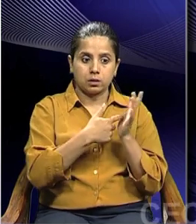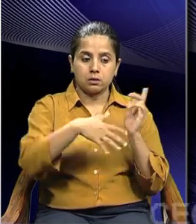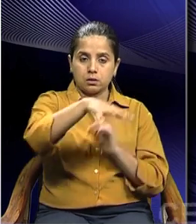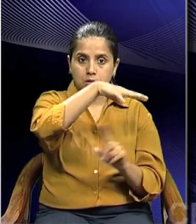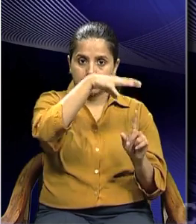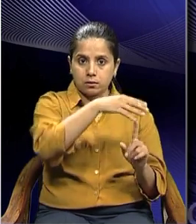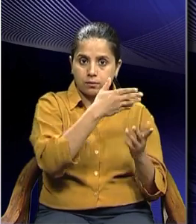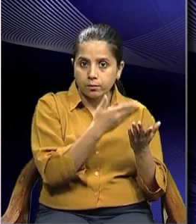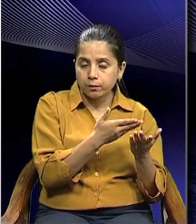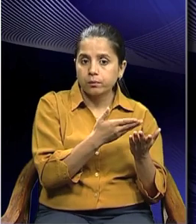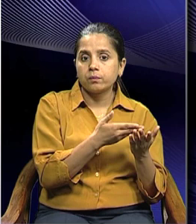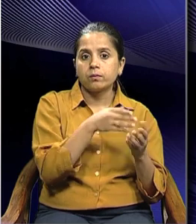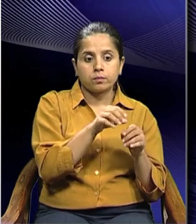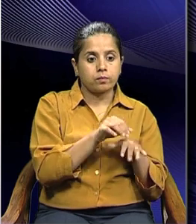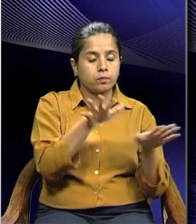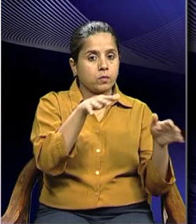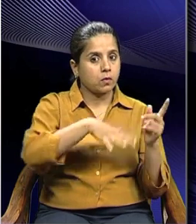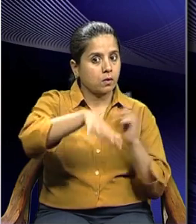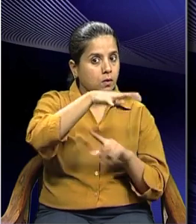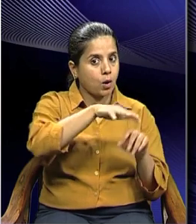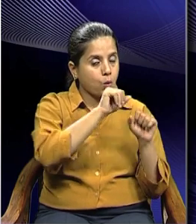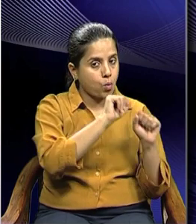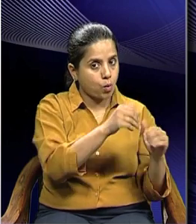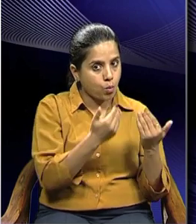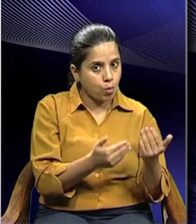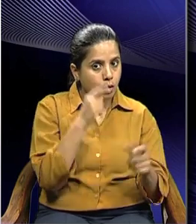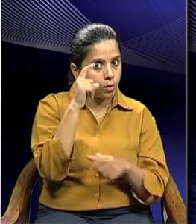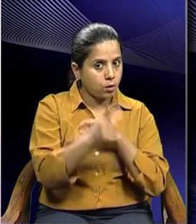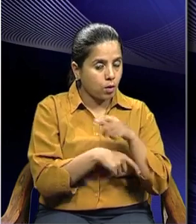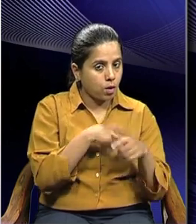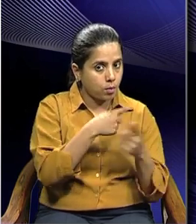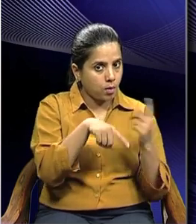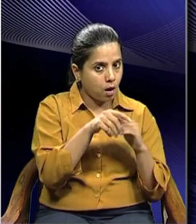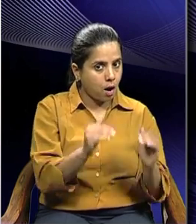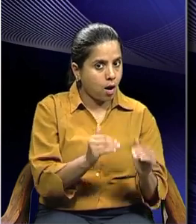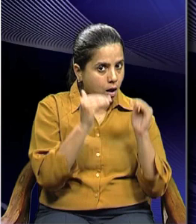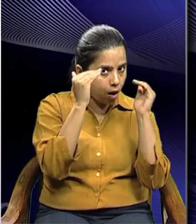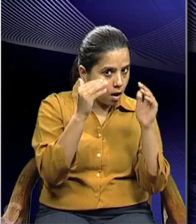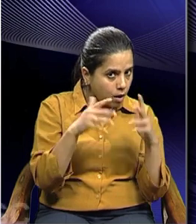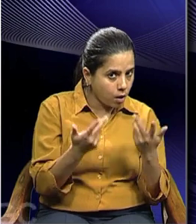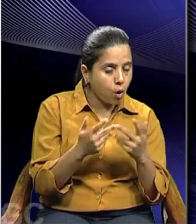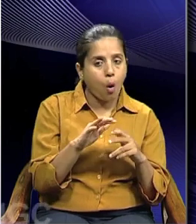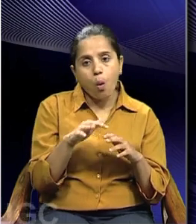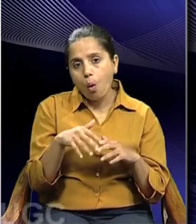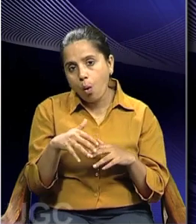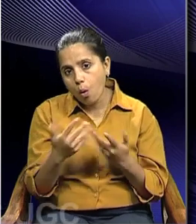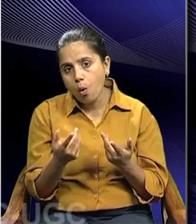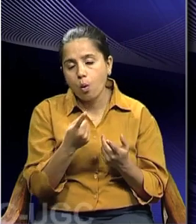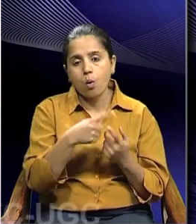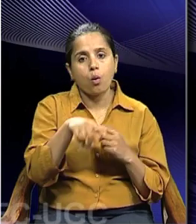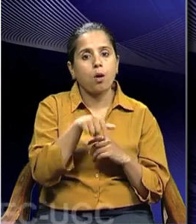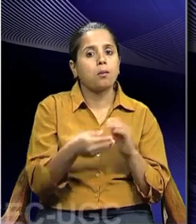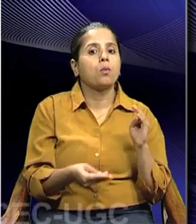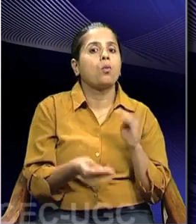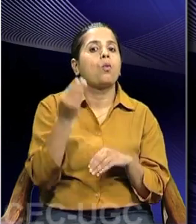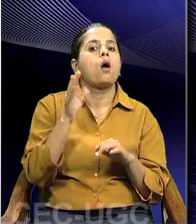whether the spread of the sector in terms of corporate market is on a higher side, or you have the increasing